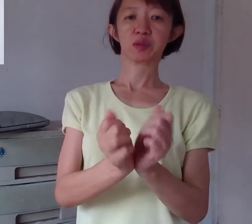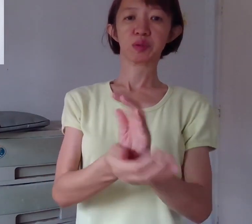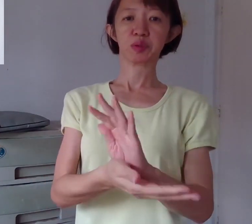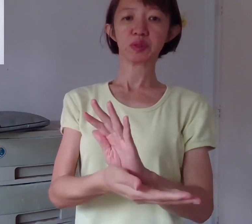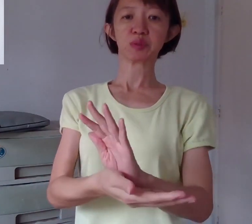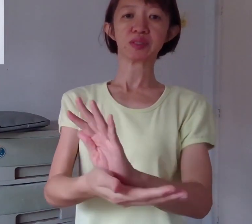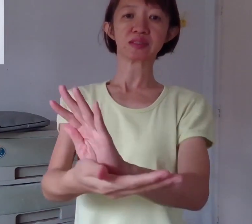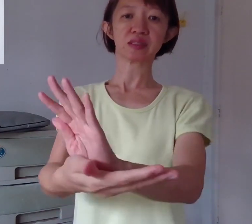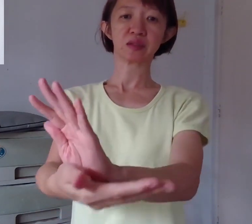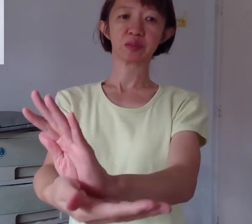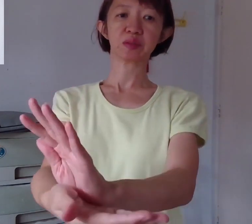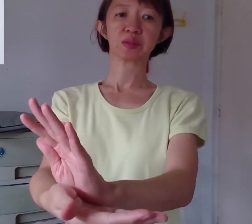kut sa'yo